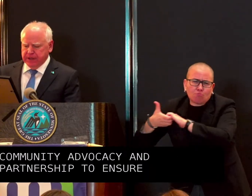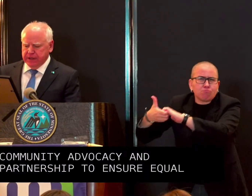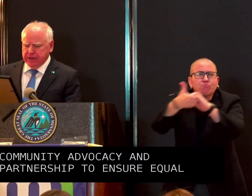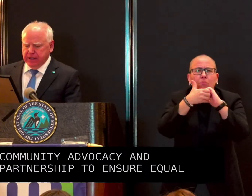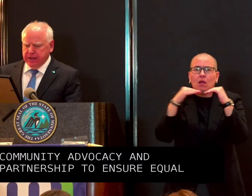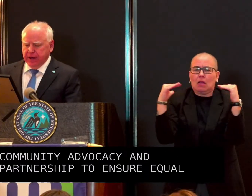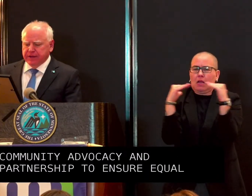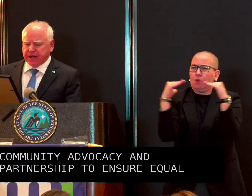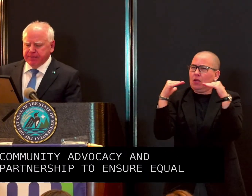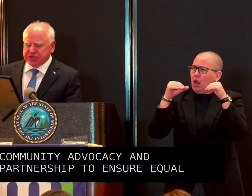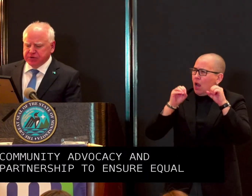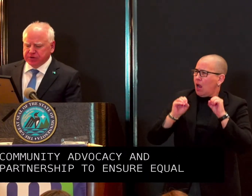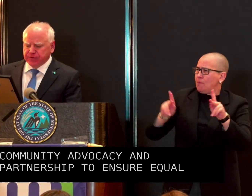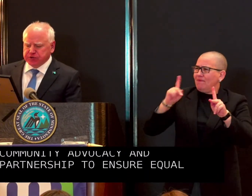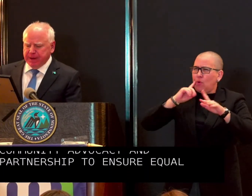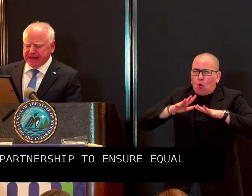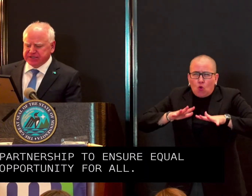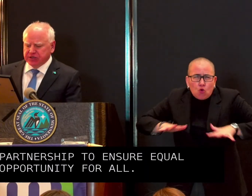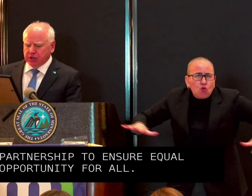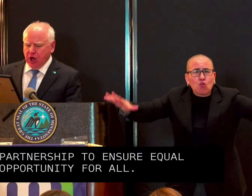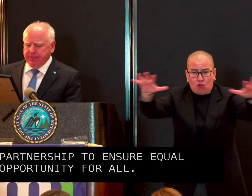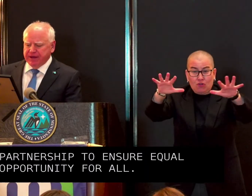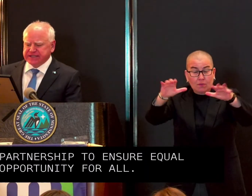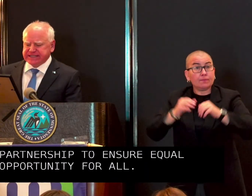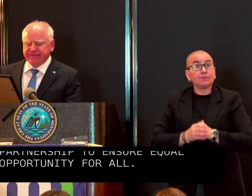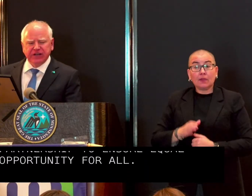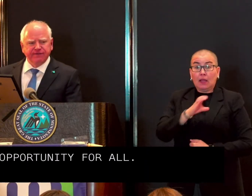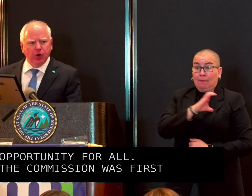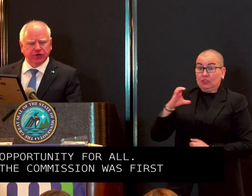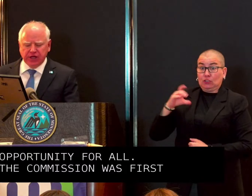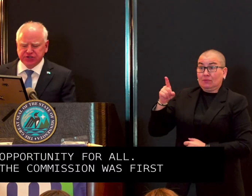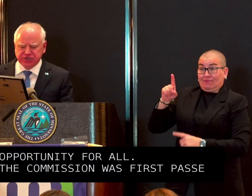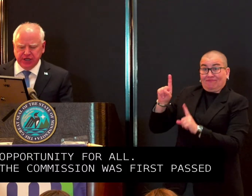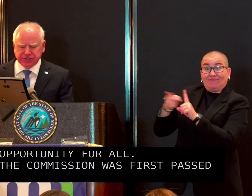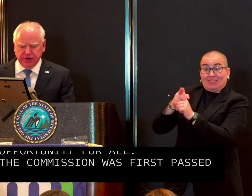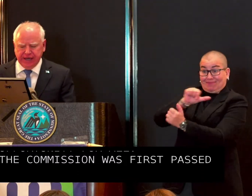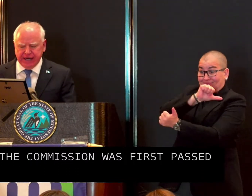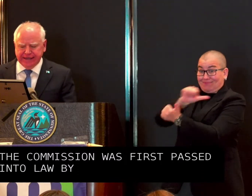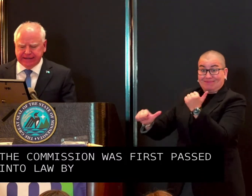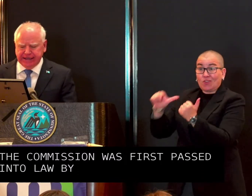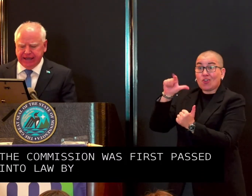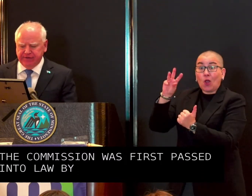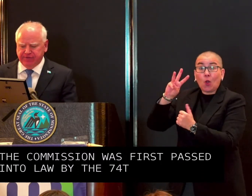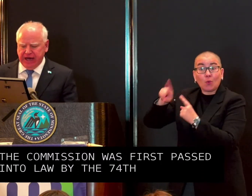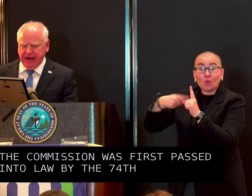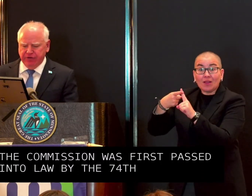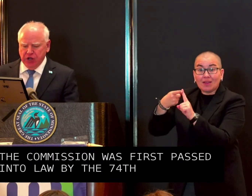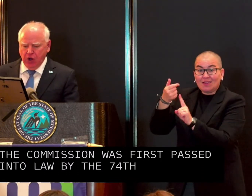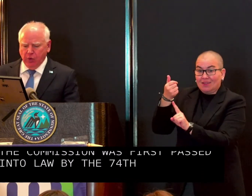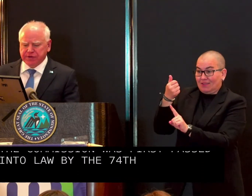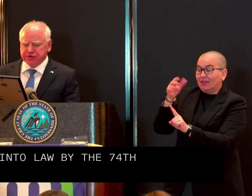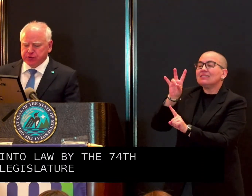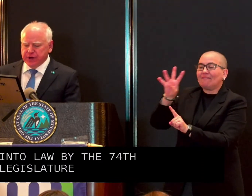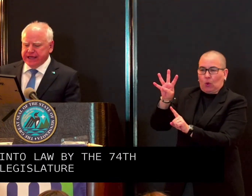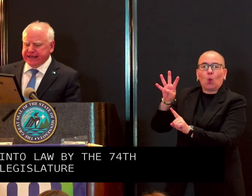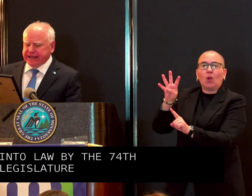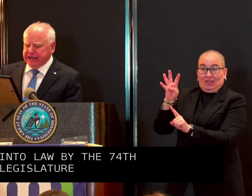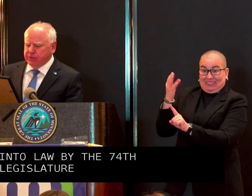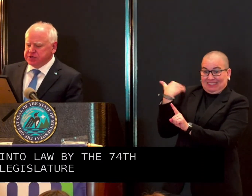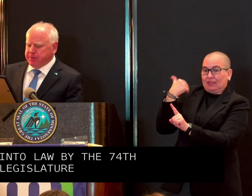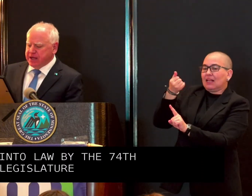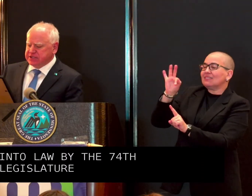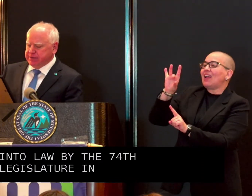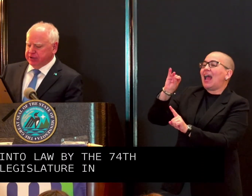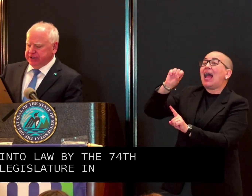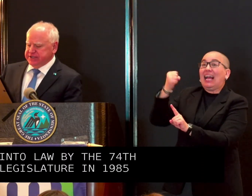all. The commission was first passed into law by the 74th legislature in 1985 with 3